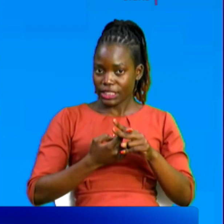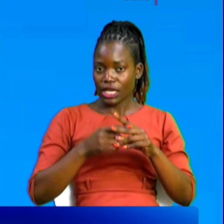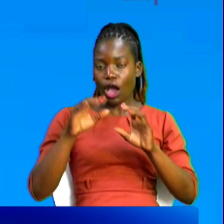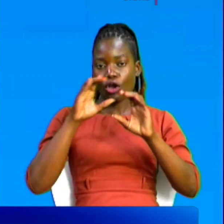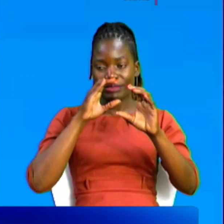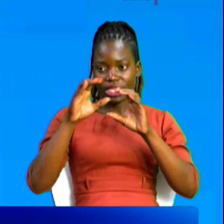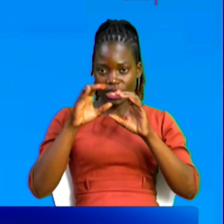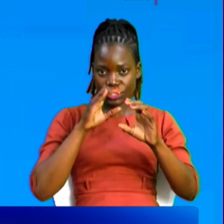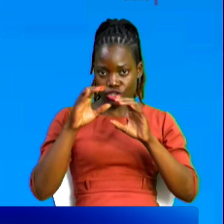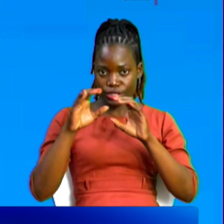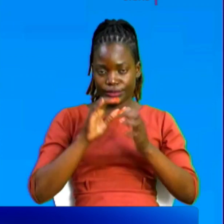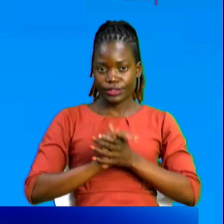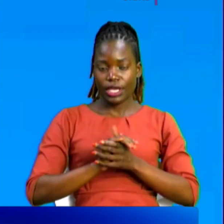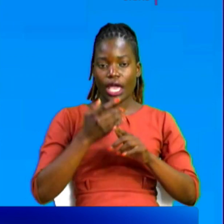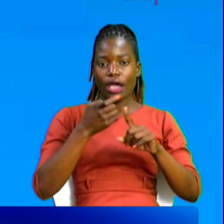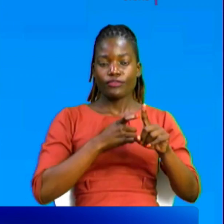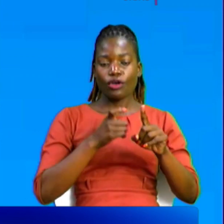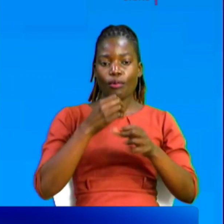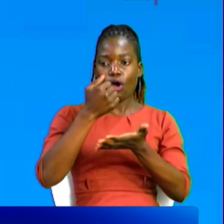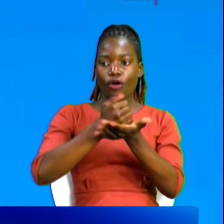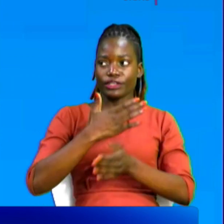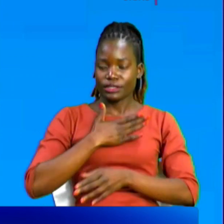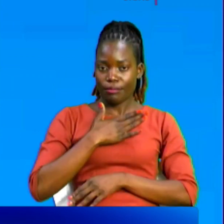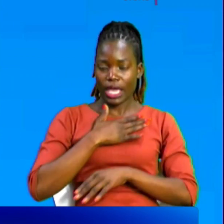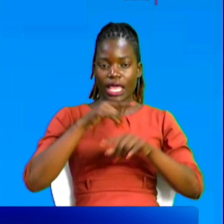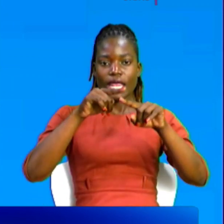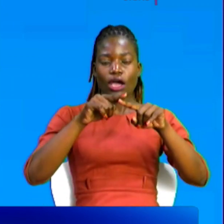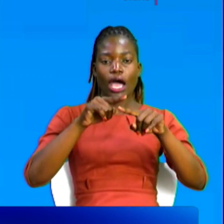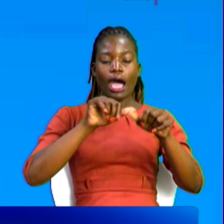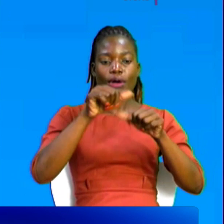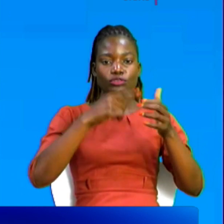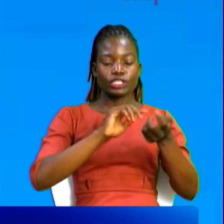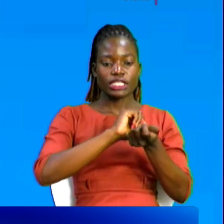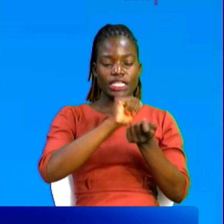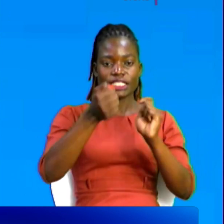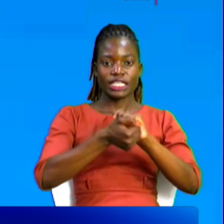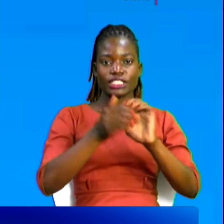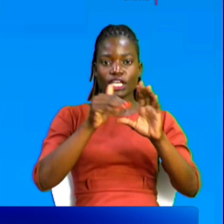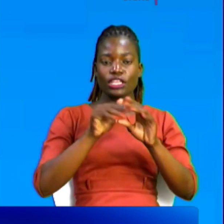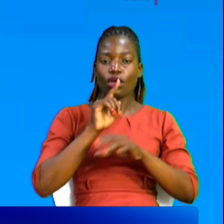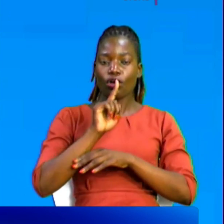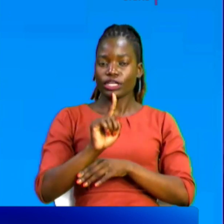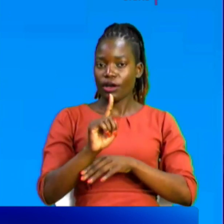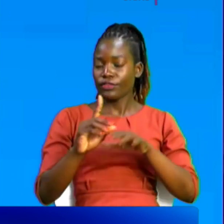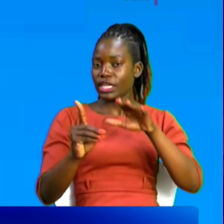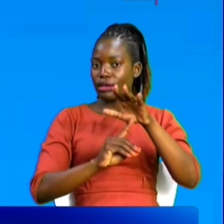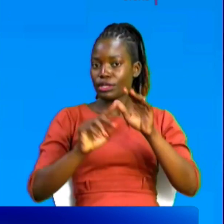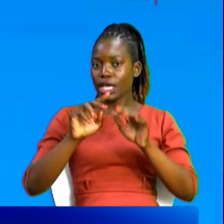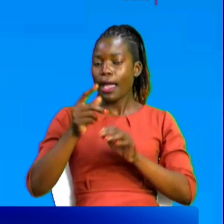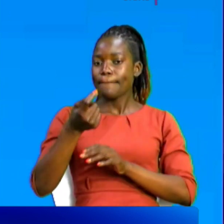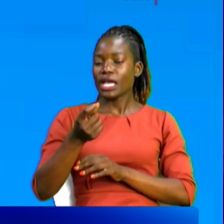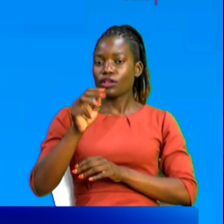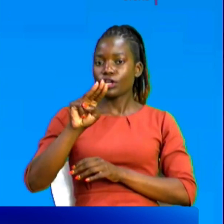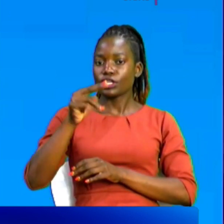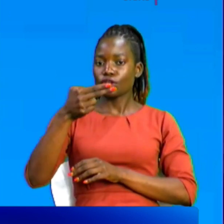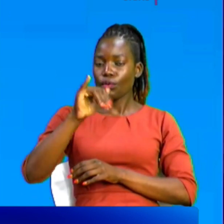communication from my office regarding the change in the holder of the office of the Deputy Minority Whip. Can then